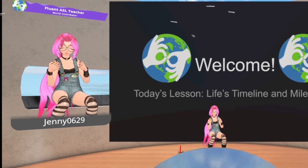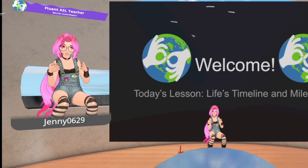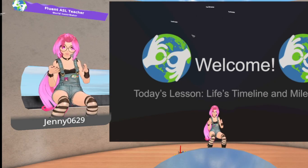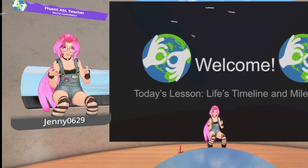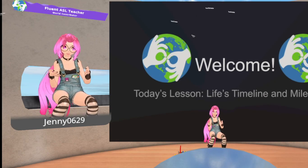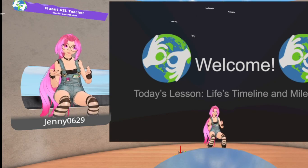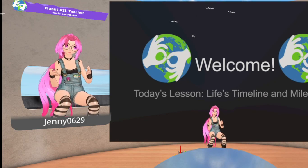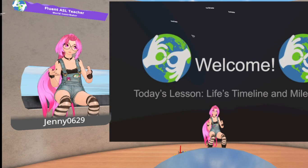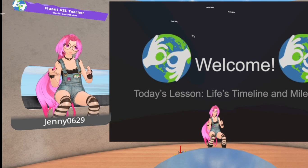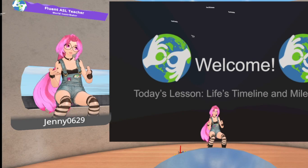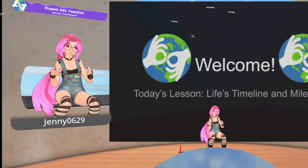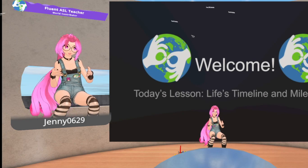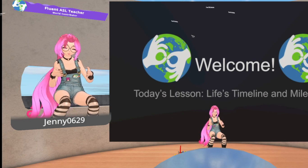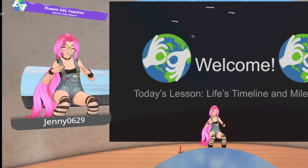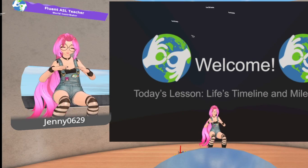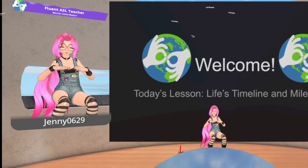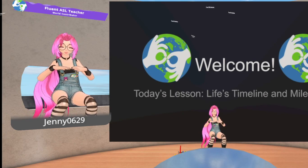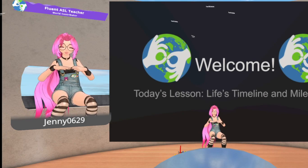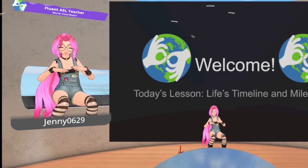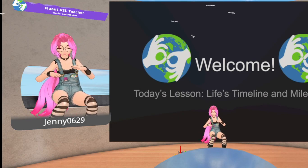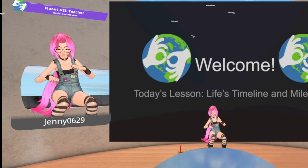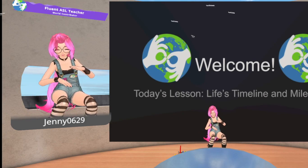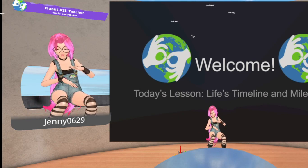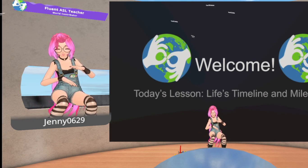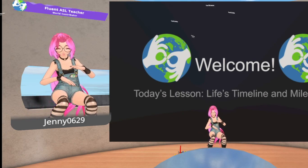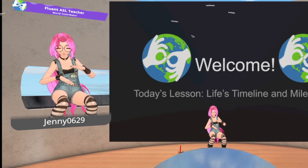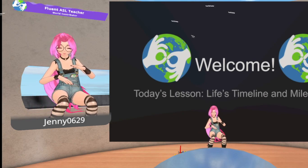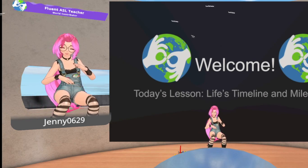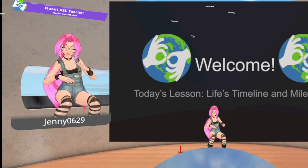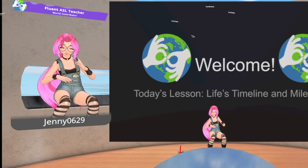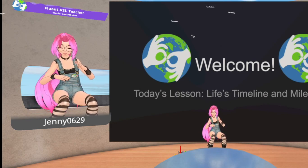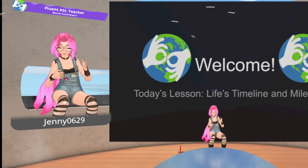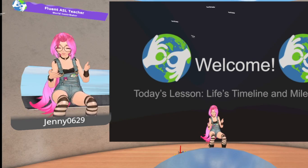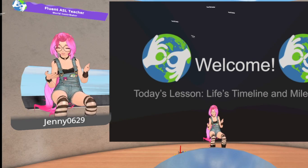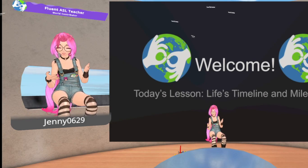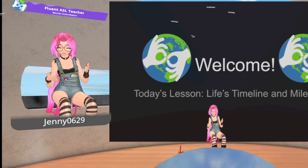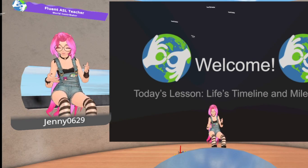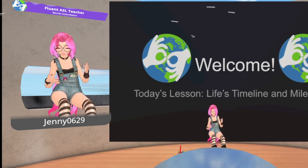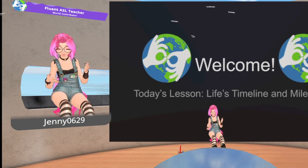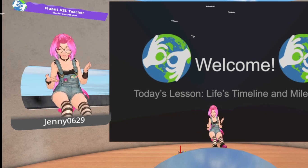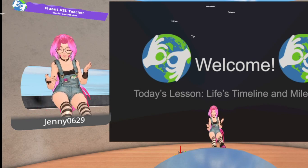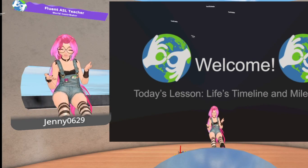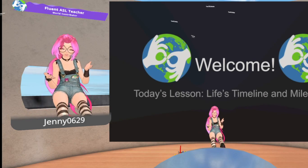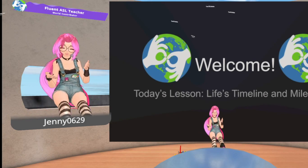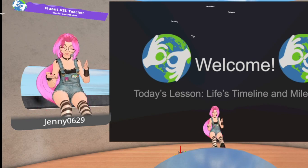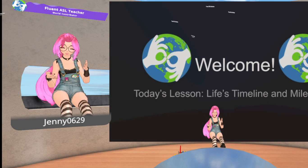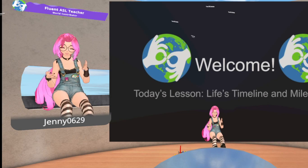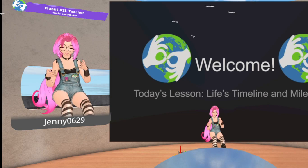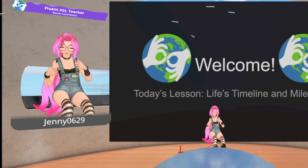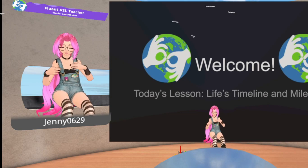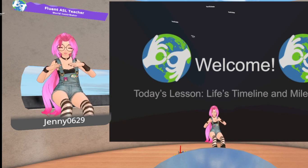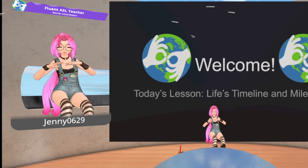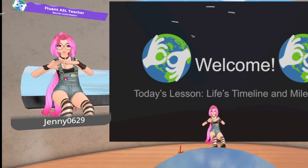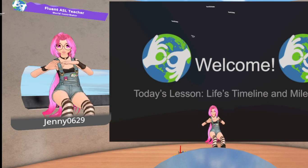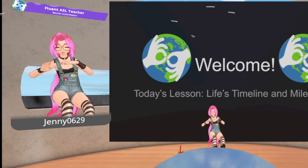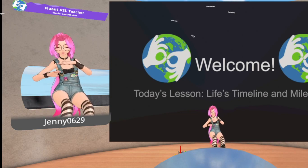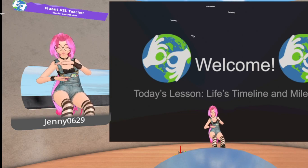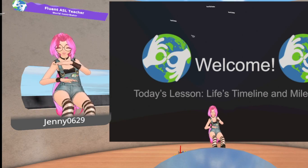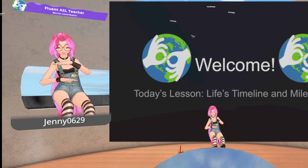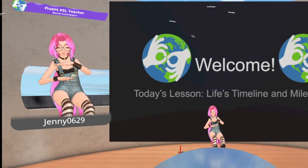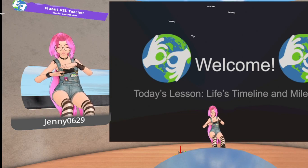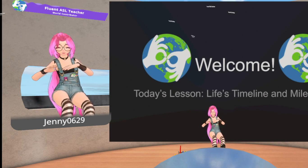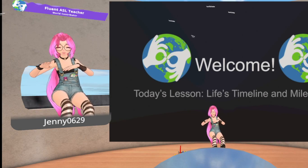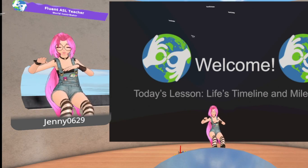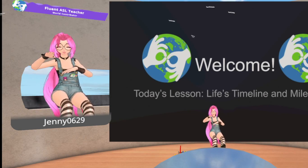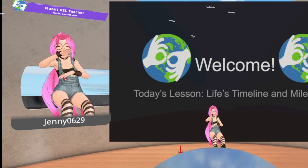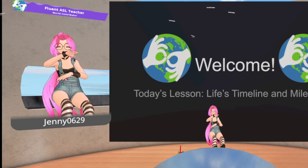and the context of stuff, it's like below advanced. So that makes sense. So yeah, I'd say yes. But for me, I'm more